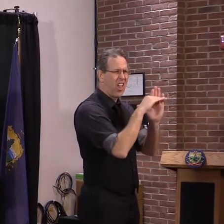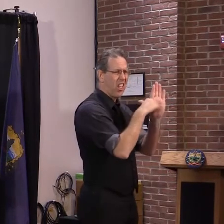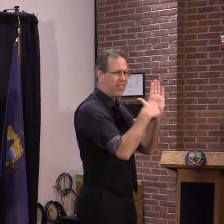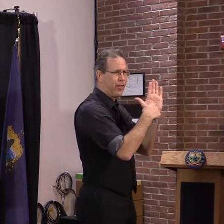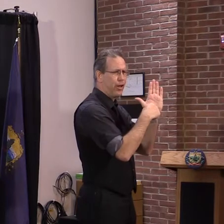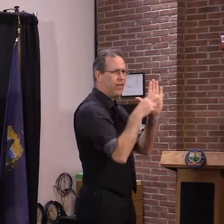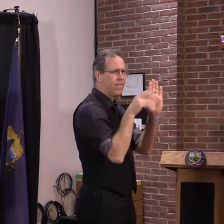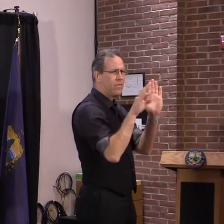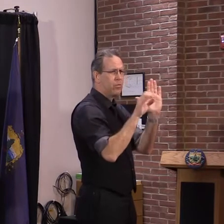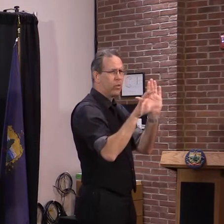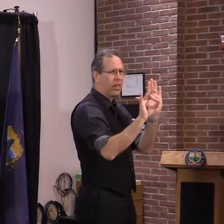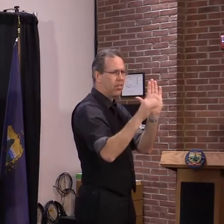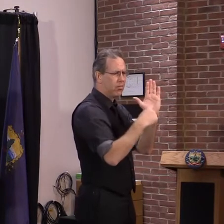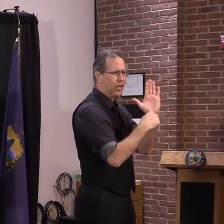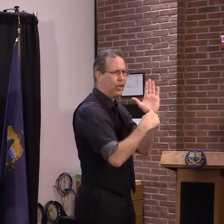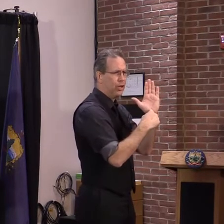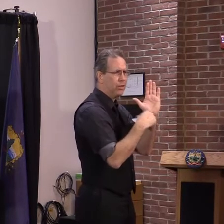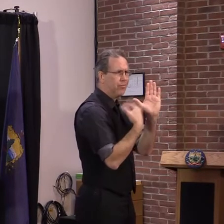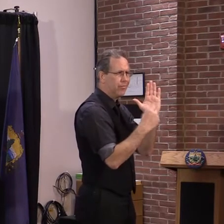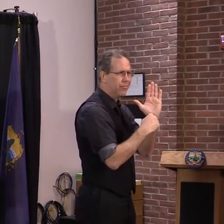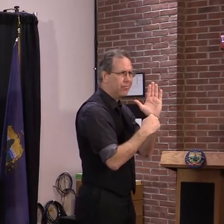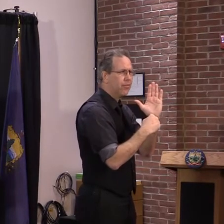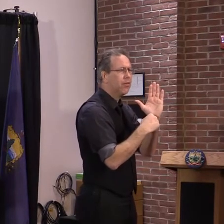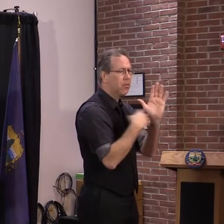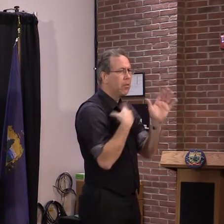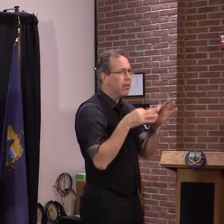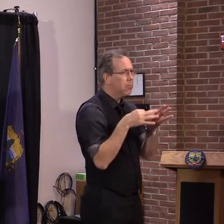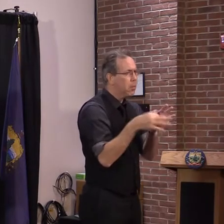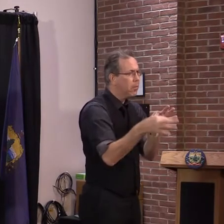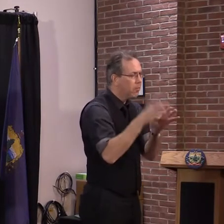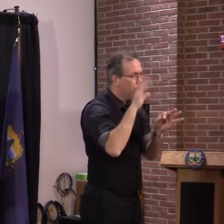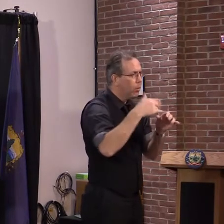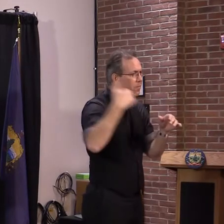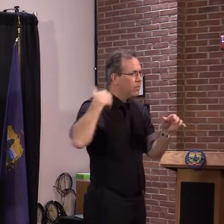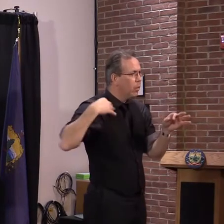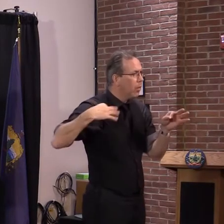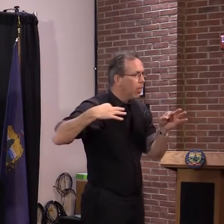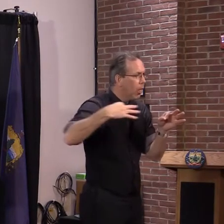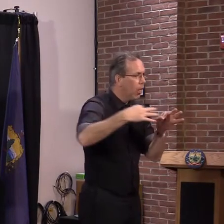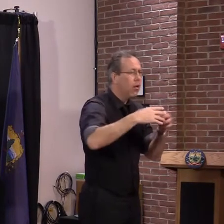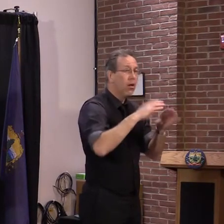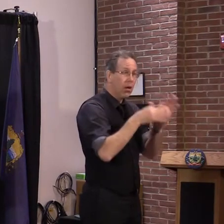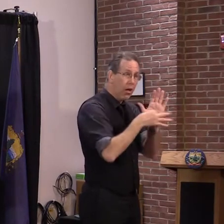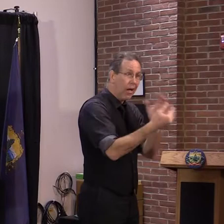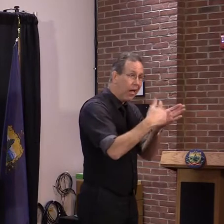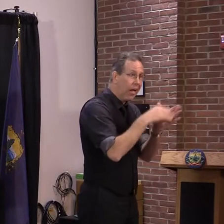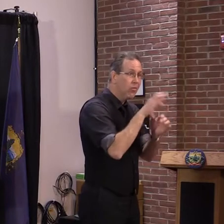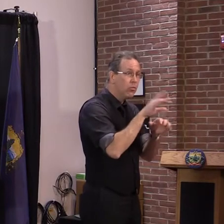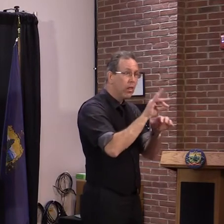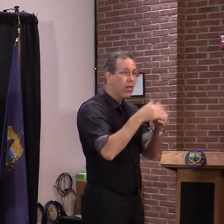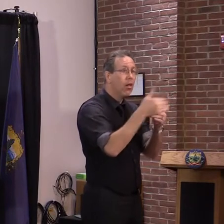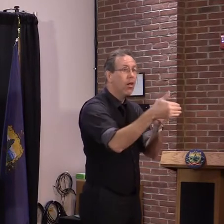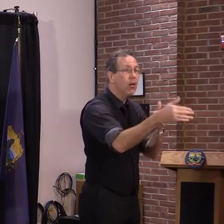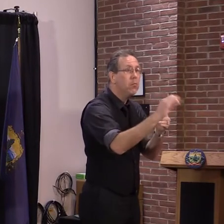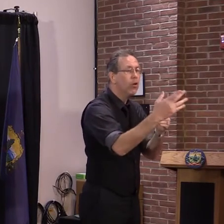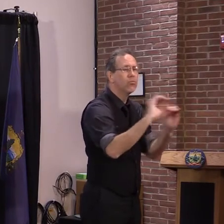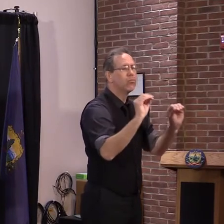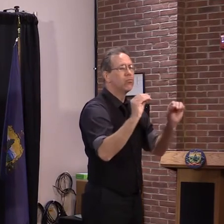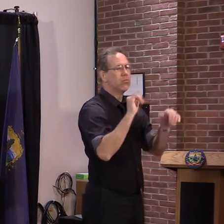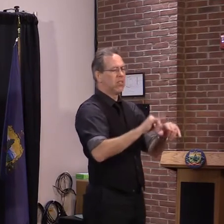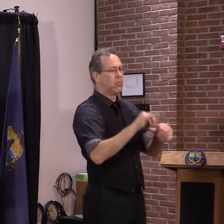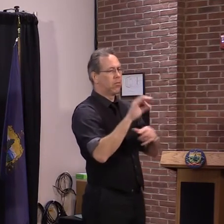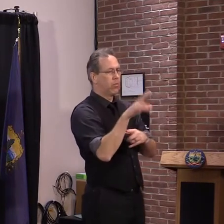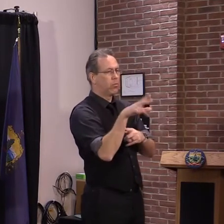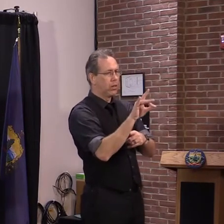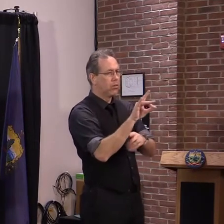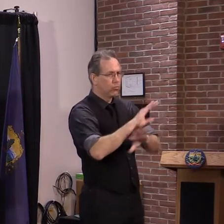albeit we did push that date back repeatedly, most recently in January. You know, we're certainly, we want a message that we're heading